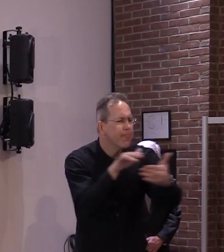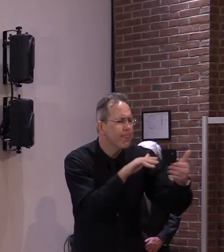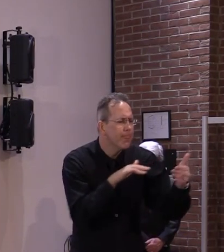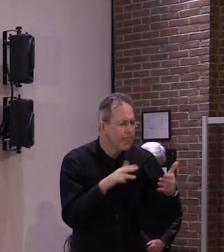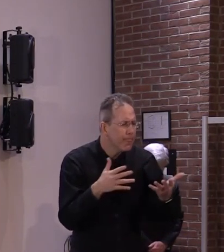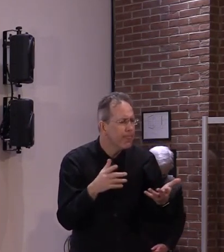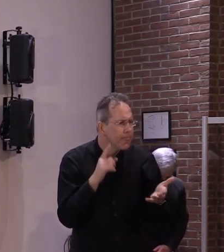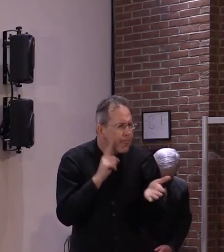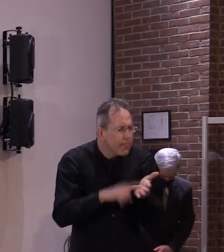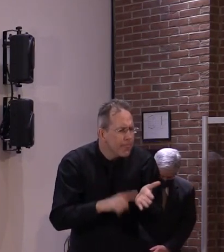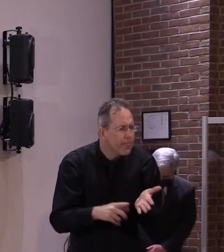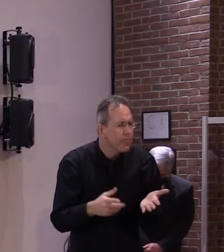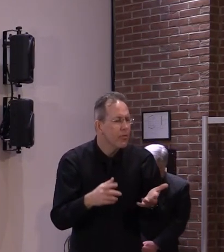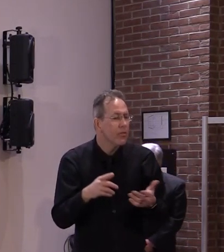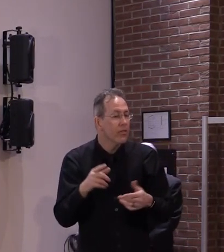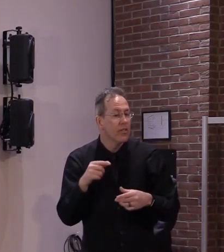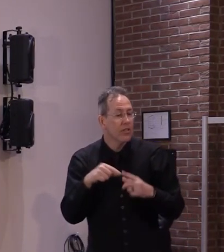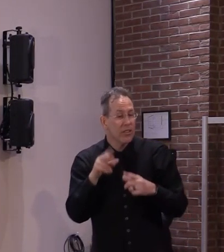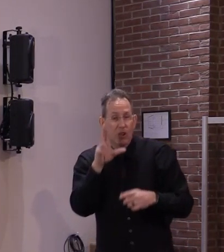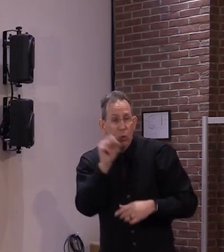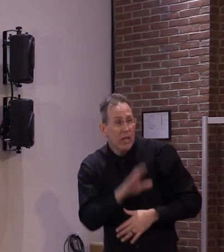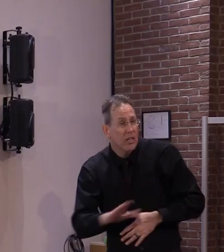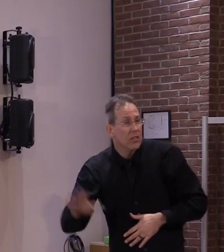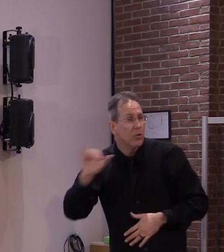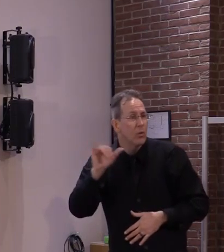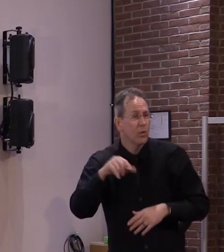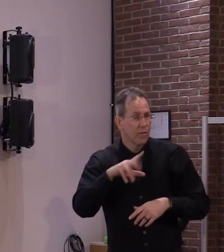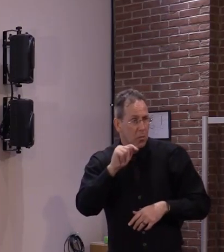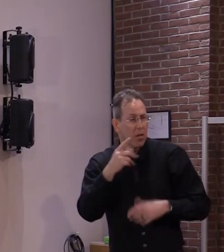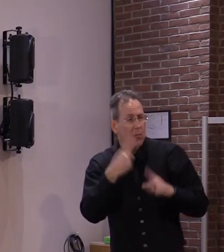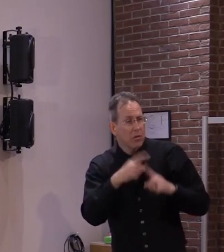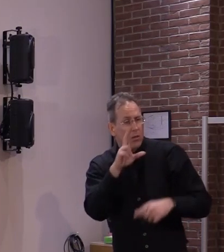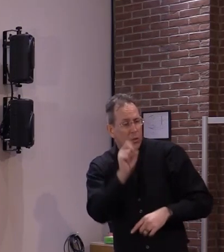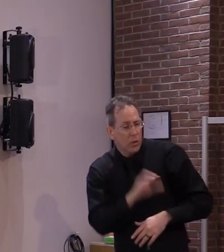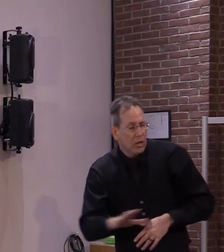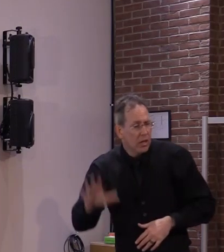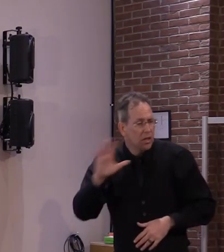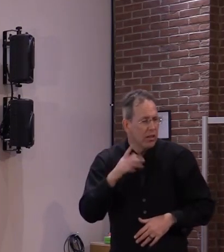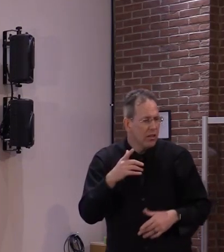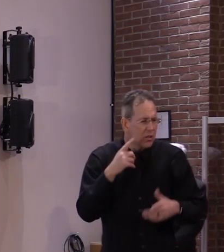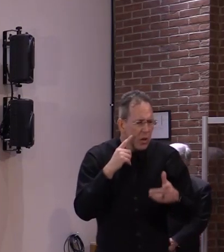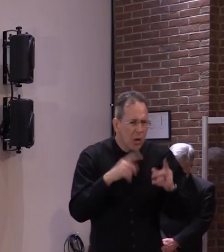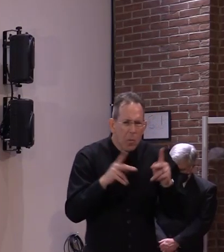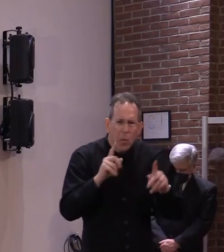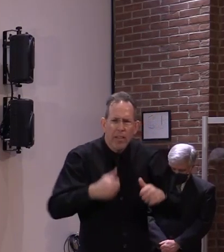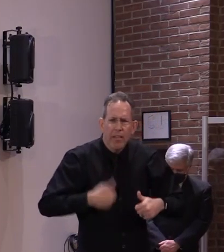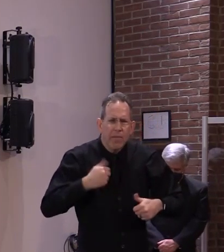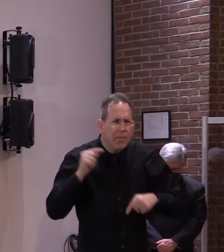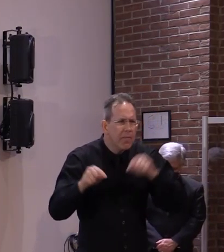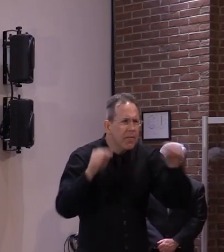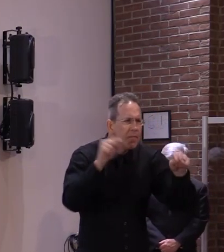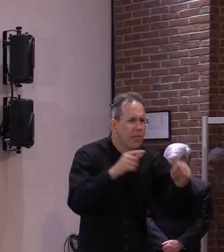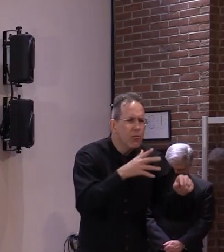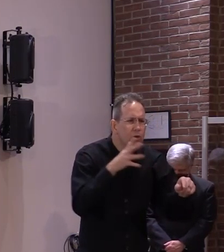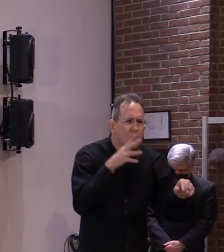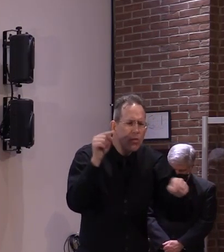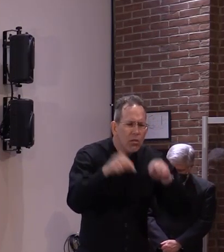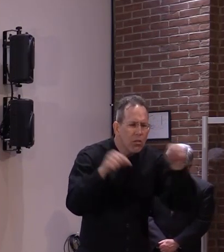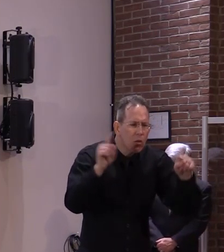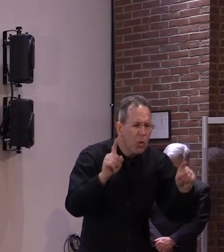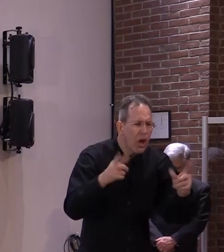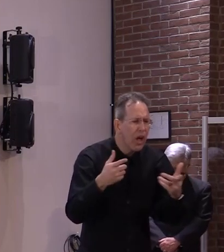states, some acknowledgement of the sparsity of our communities and a relative low population density. So I think, you know, there's a